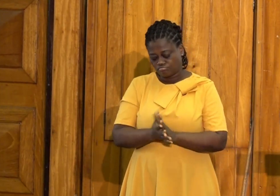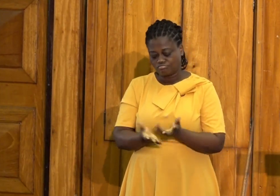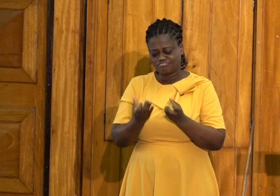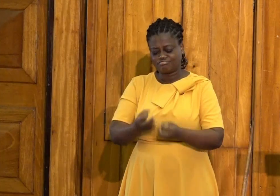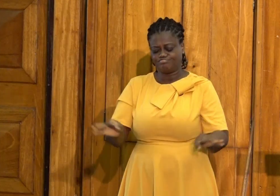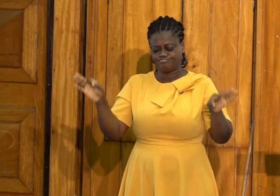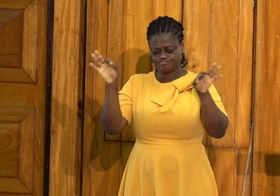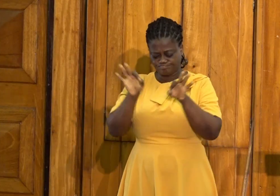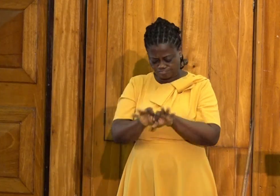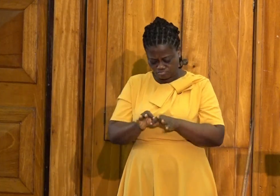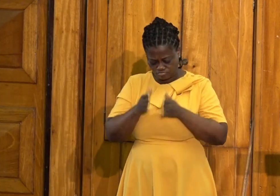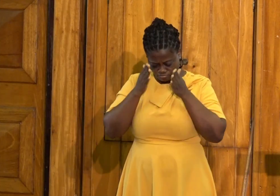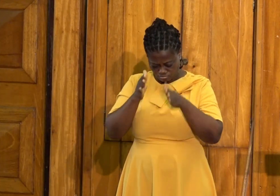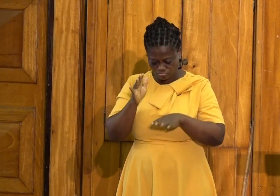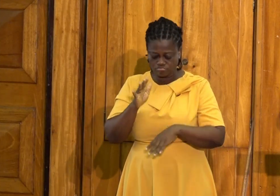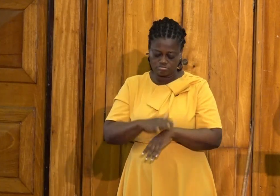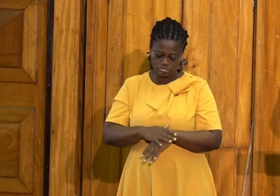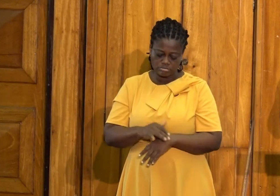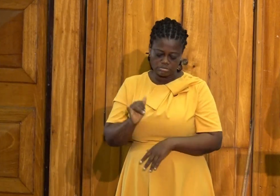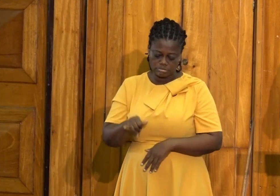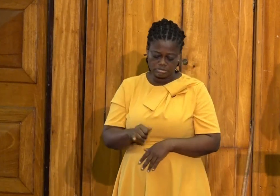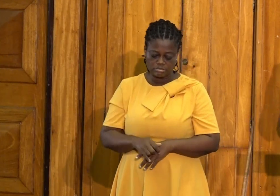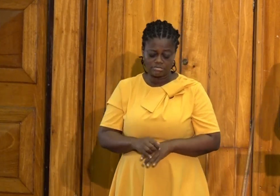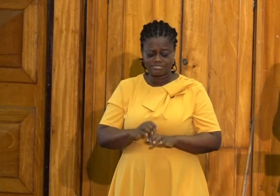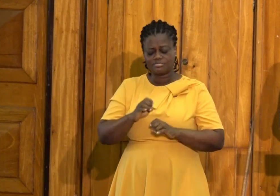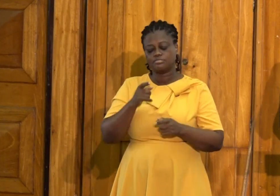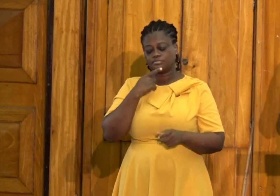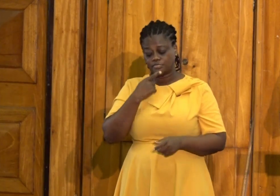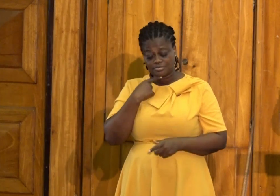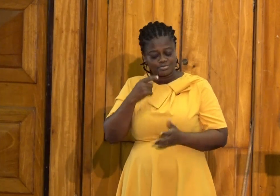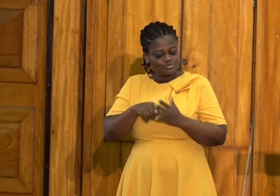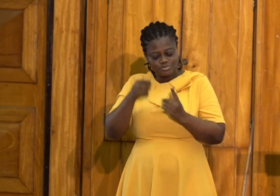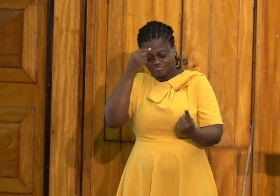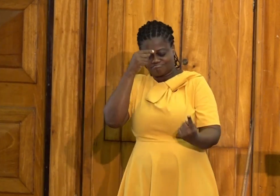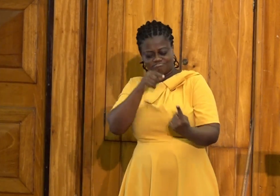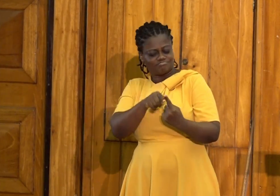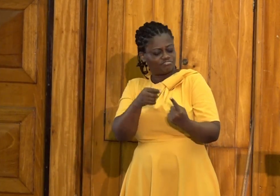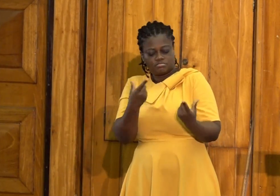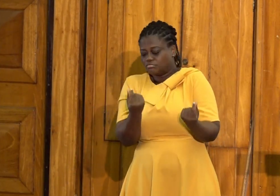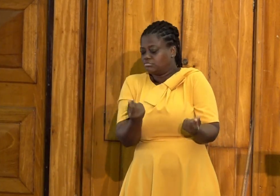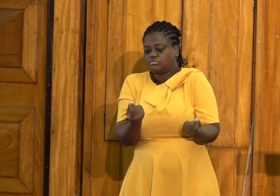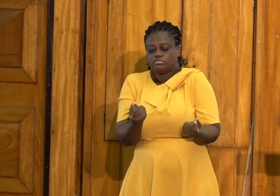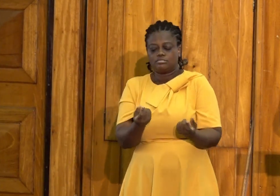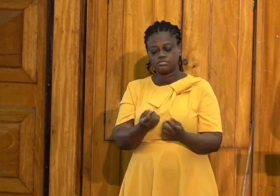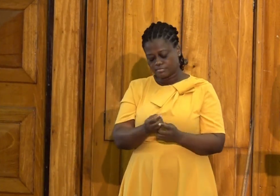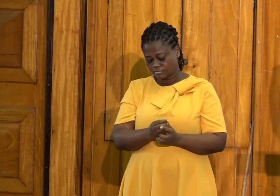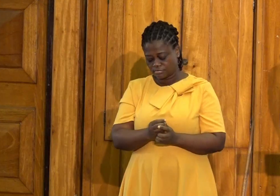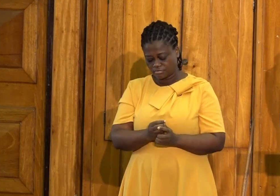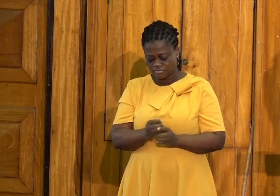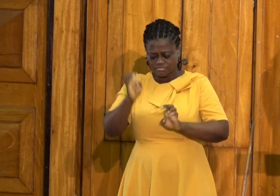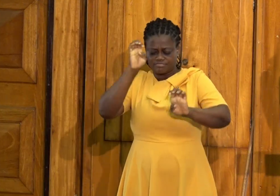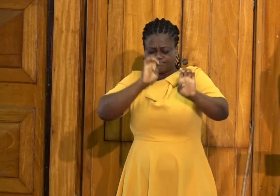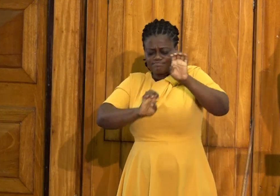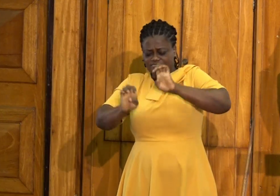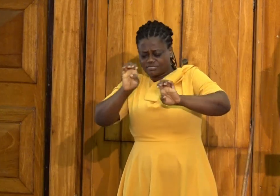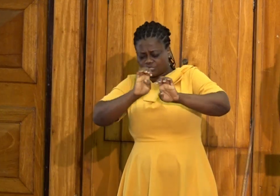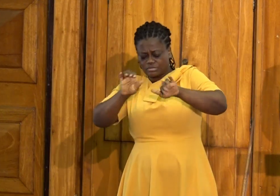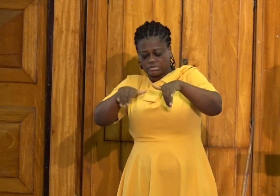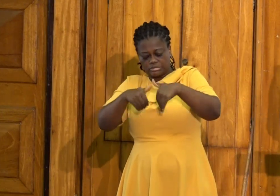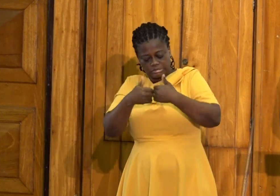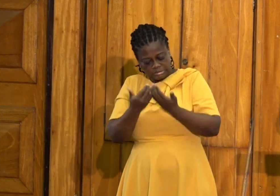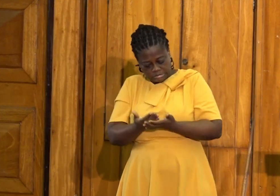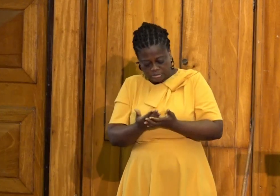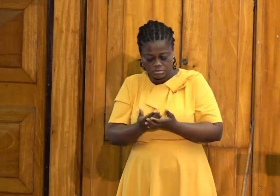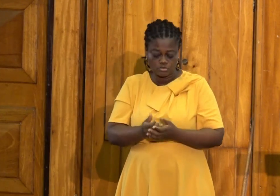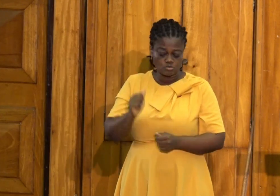Our main goal was to evaluate the post-treatment outcomes for women screened and treated between January and